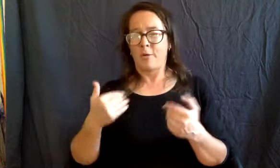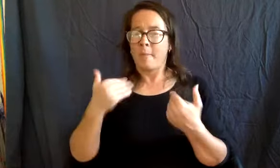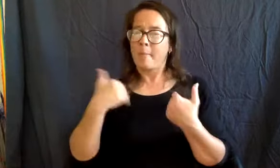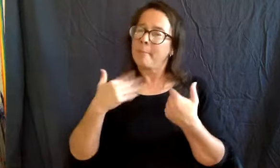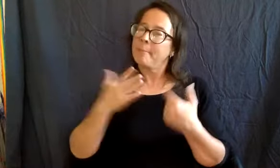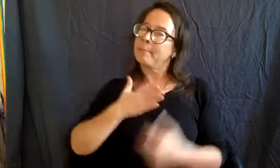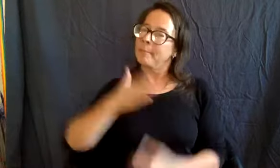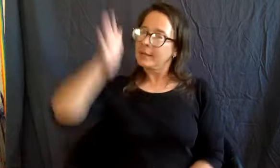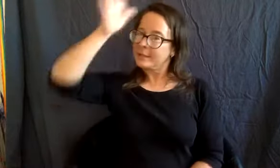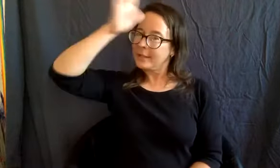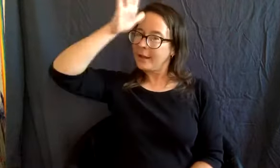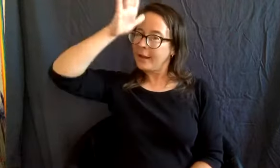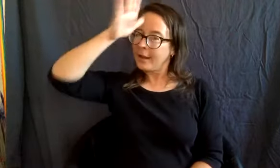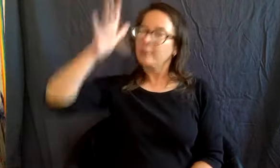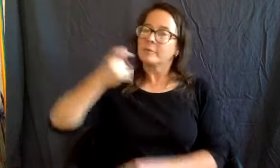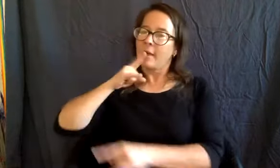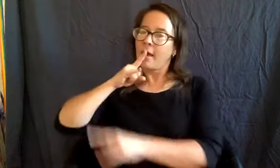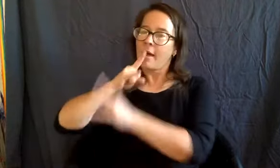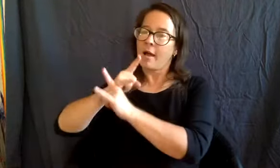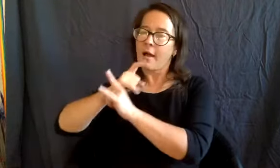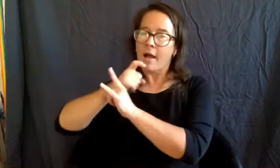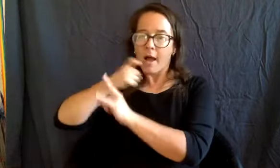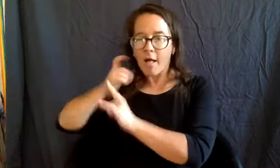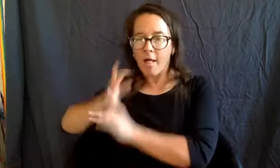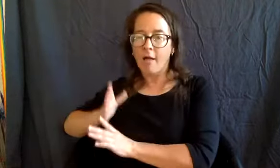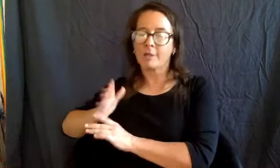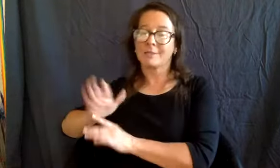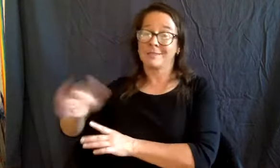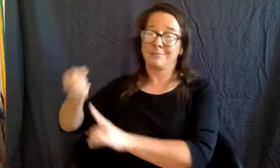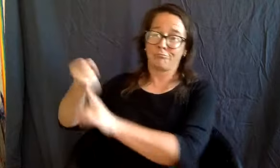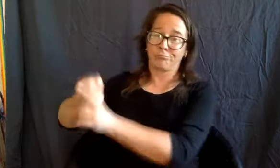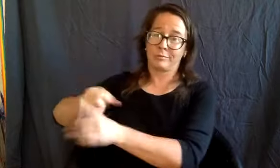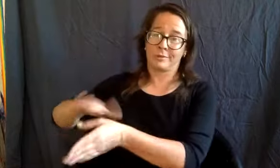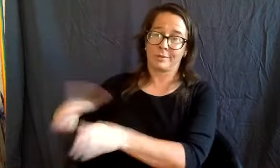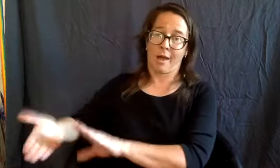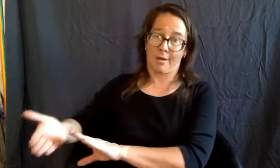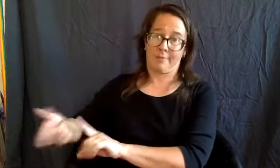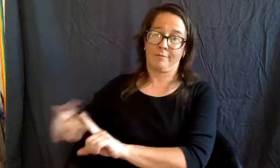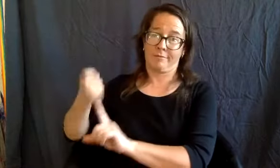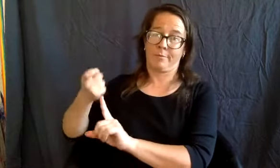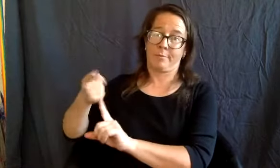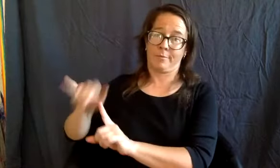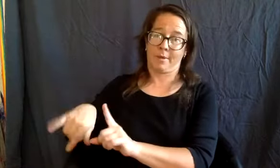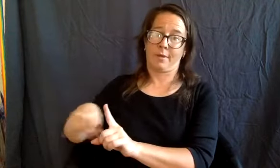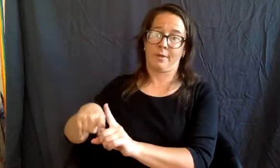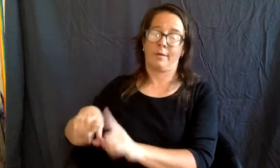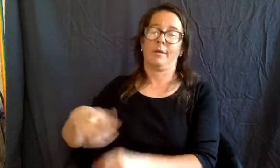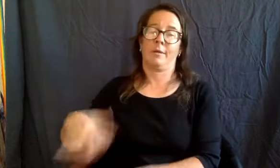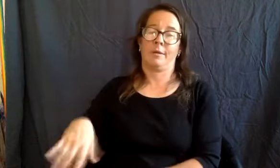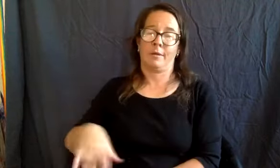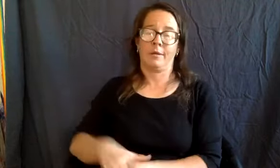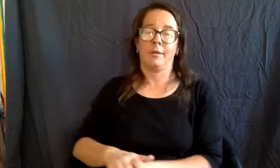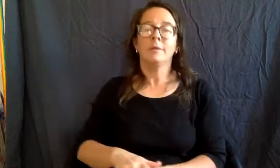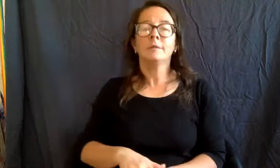Because he's my son and I love him and I care about him. And even when Earl started doing the things that he was doing with drugs and all